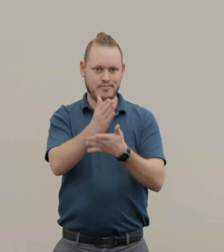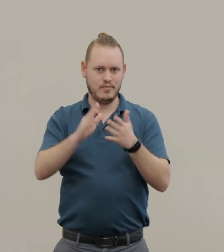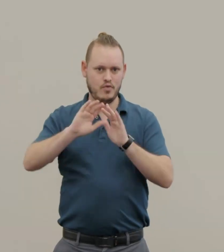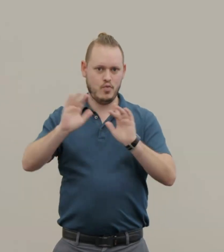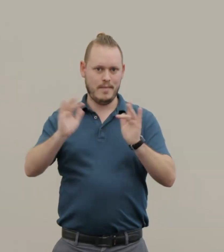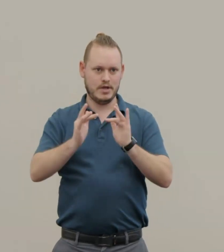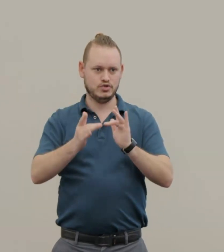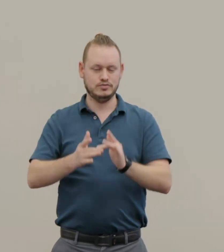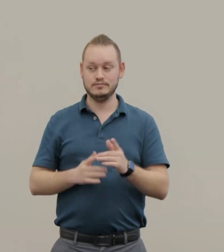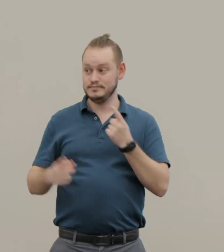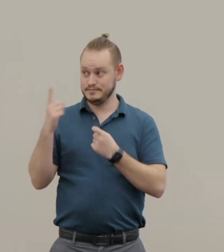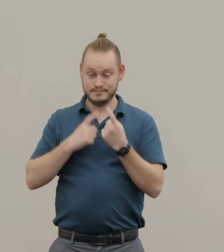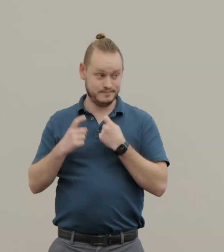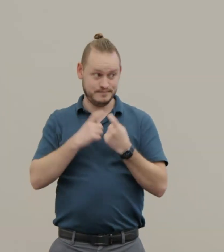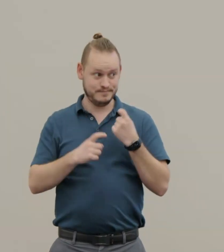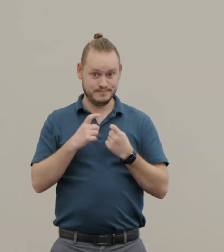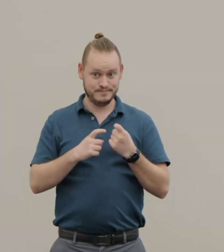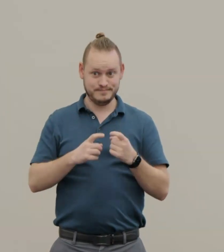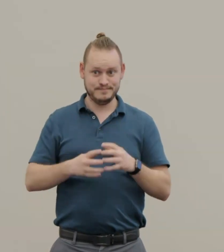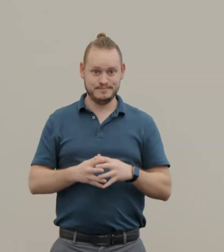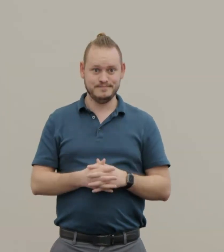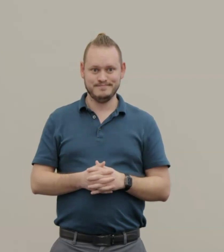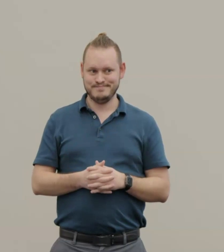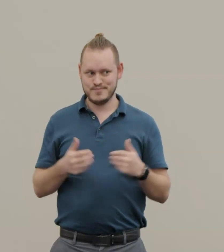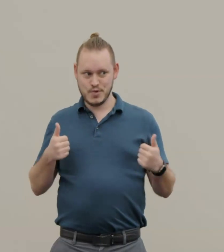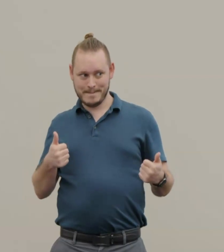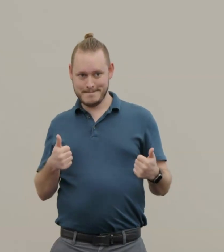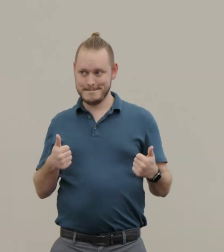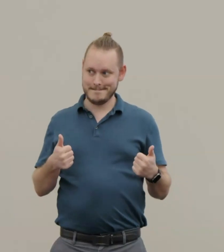Any questions so far? We good?